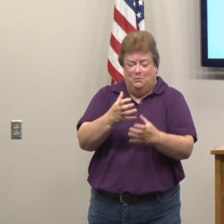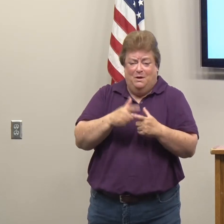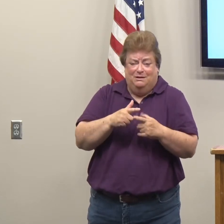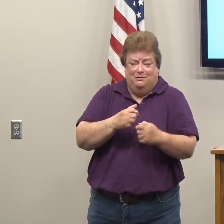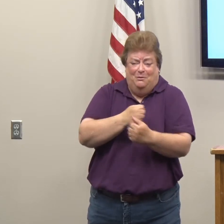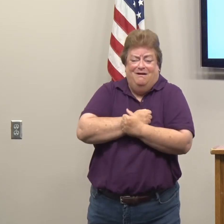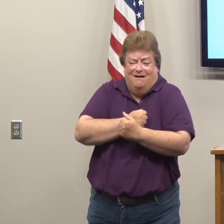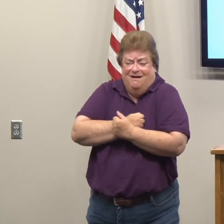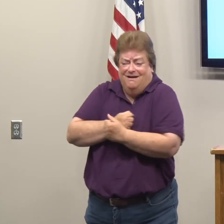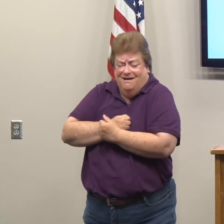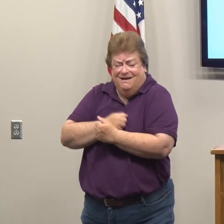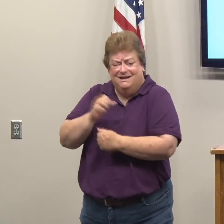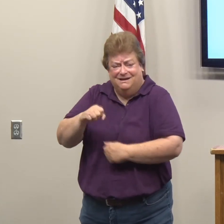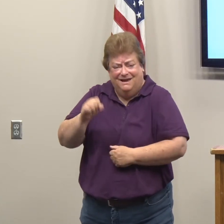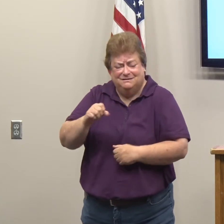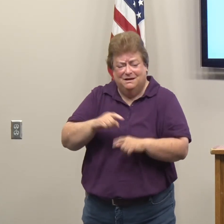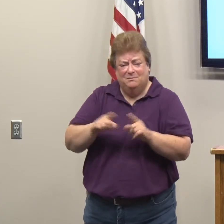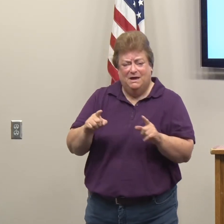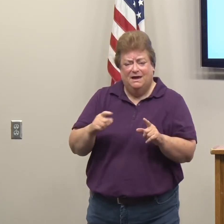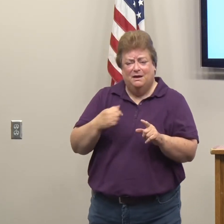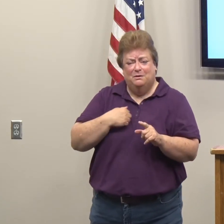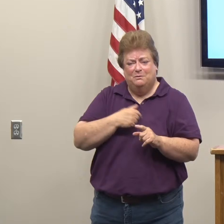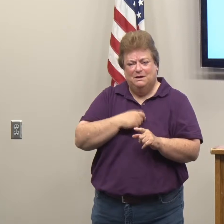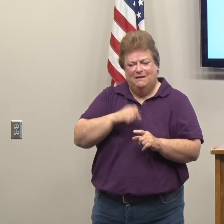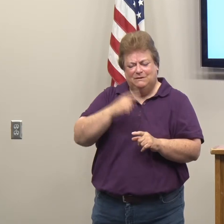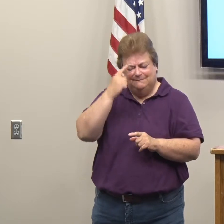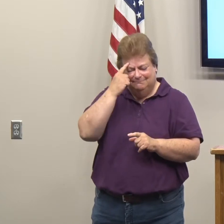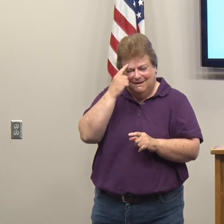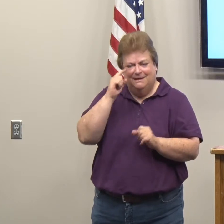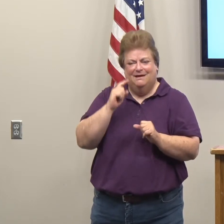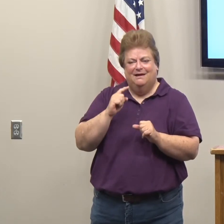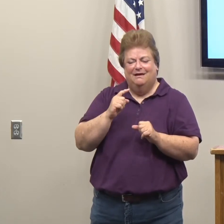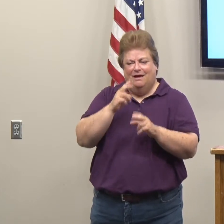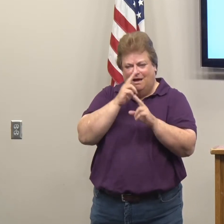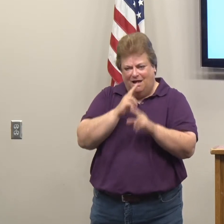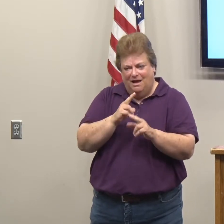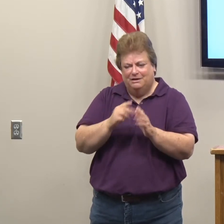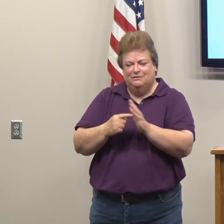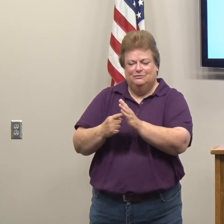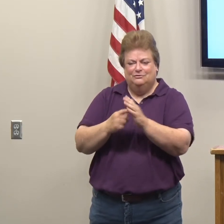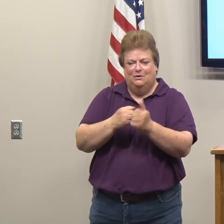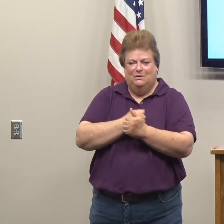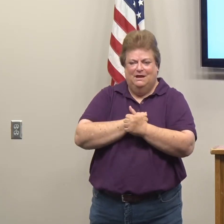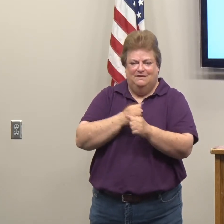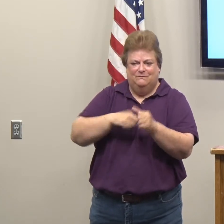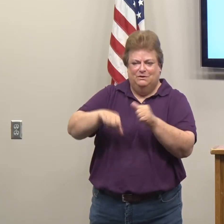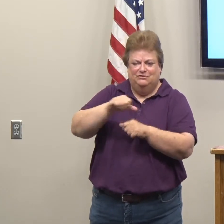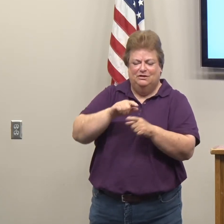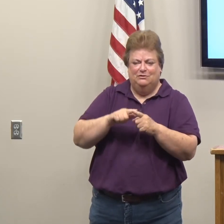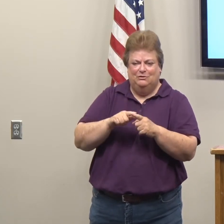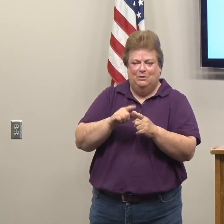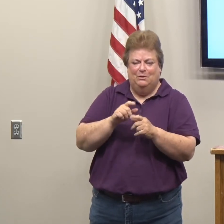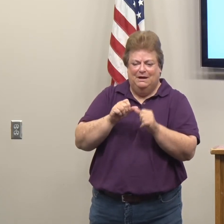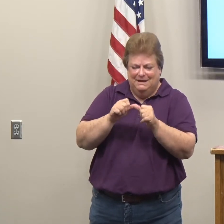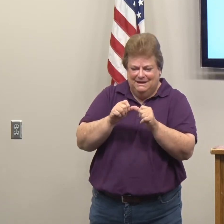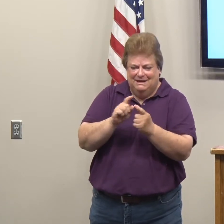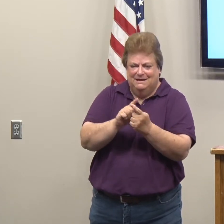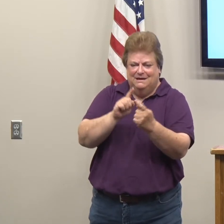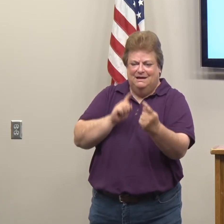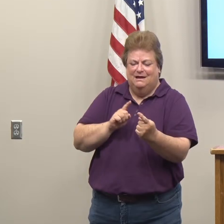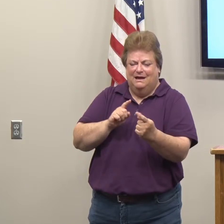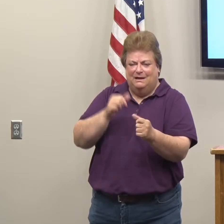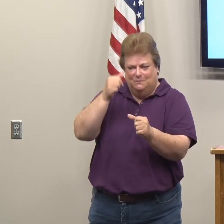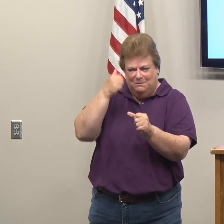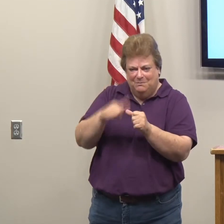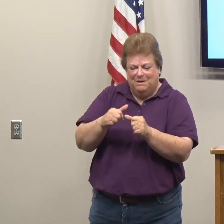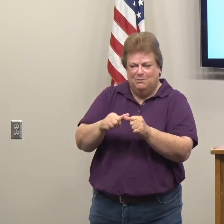express ourselves through words and to honor and show our love for others by keeping distance and being mindful of